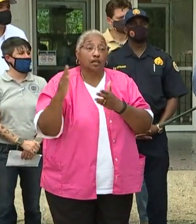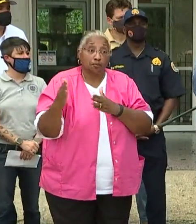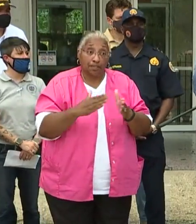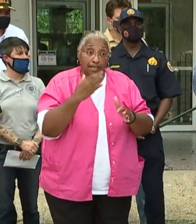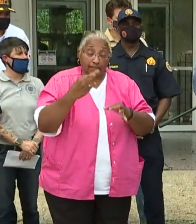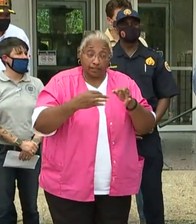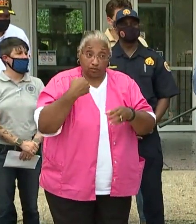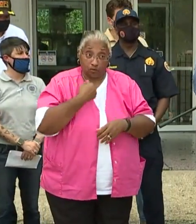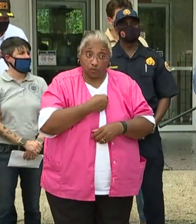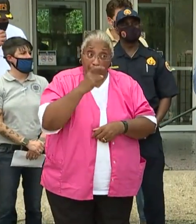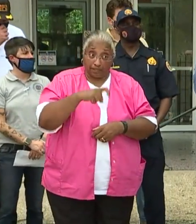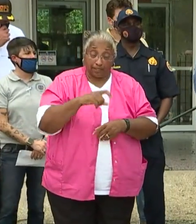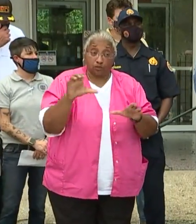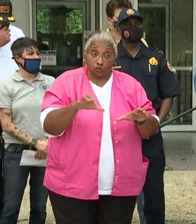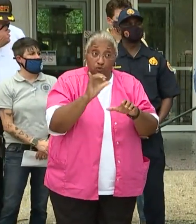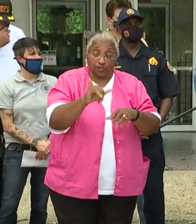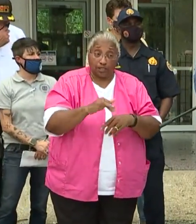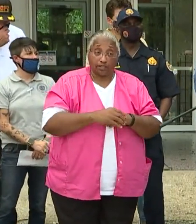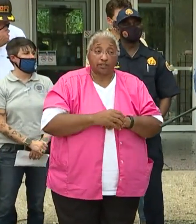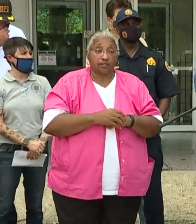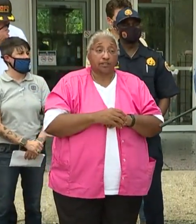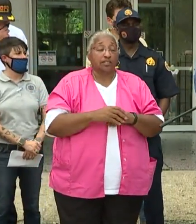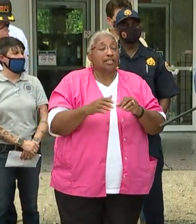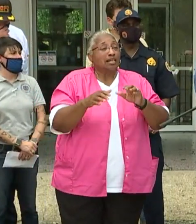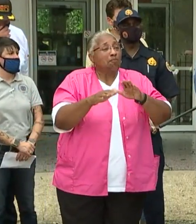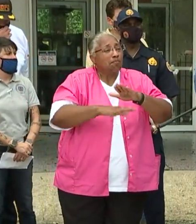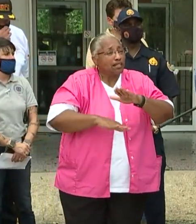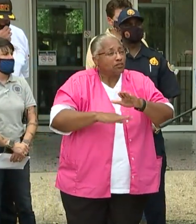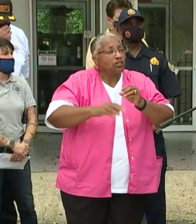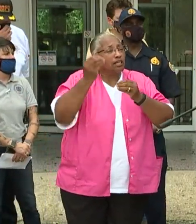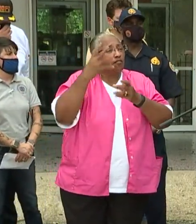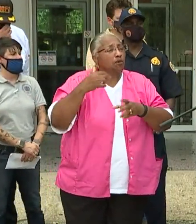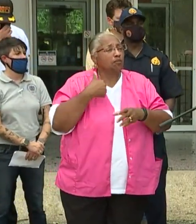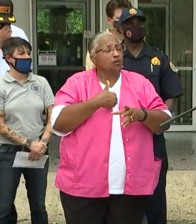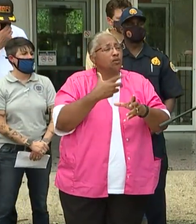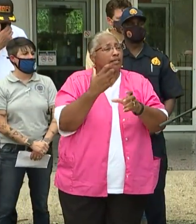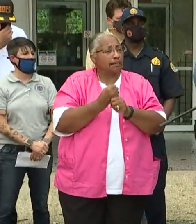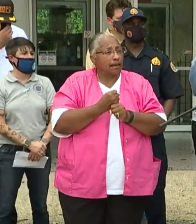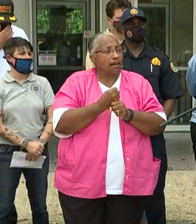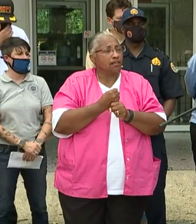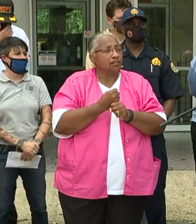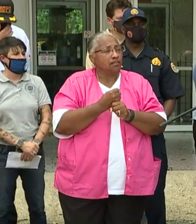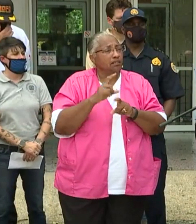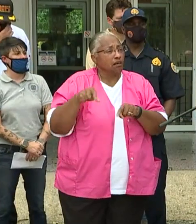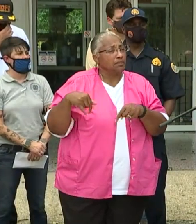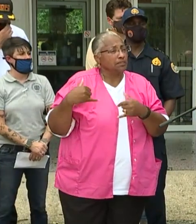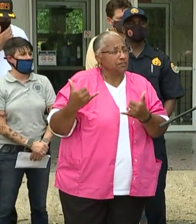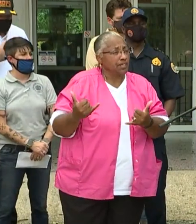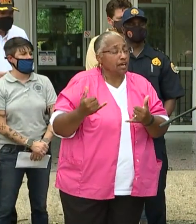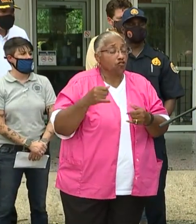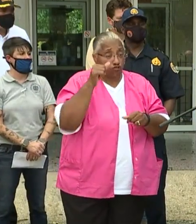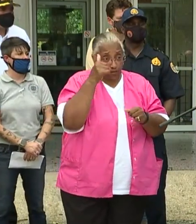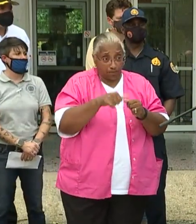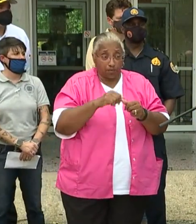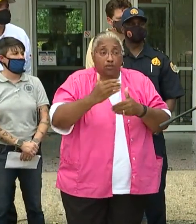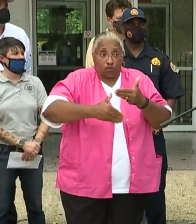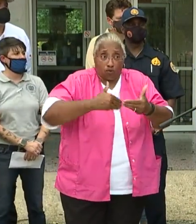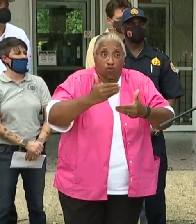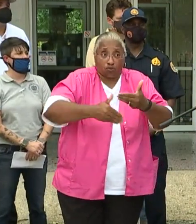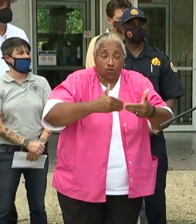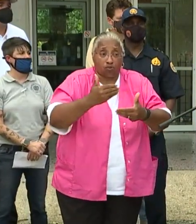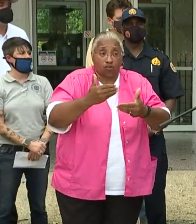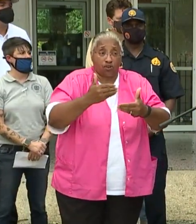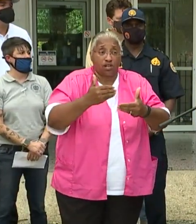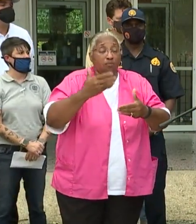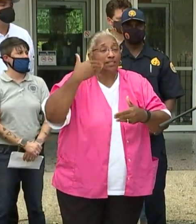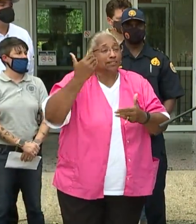should we need to, based on the feedback that we have gotten from the ground and working, and this is an ongoing issue because